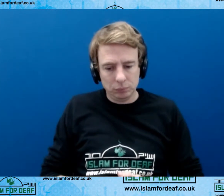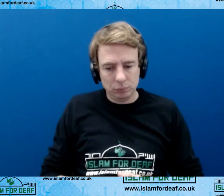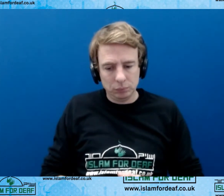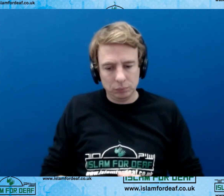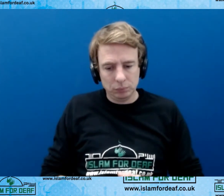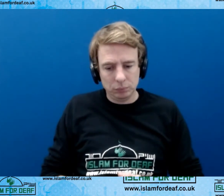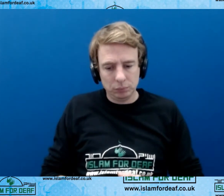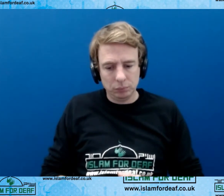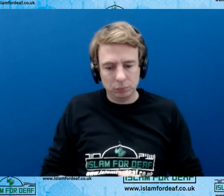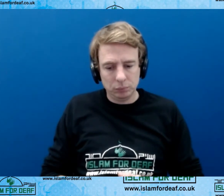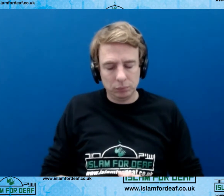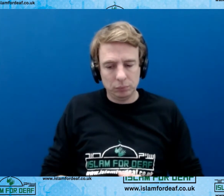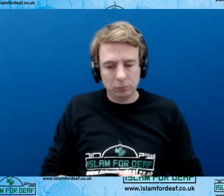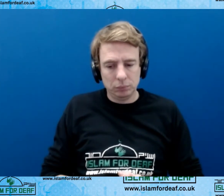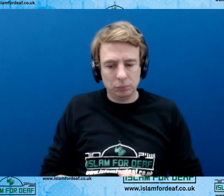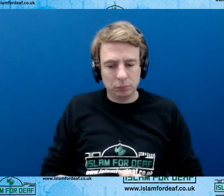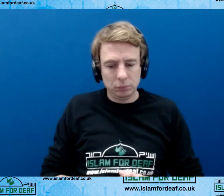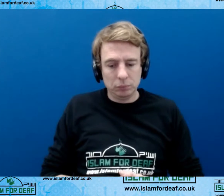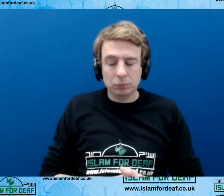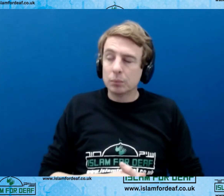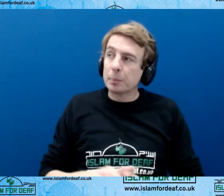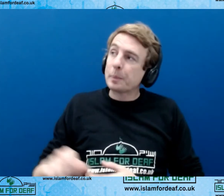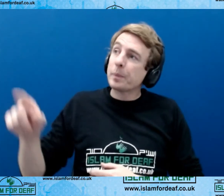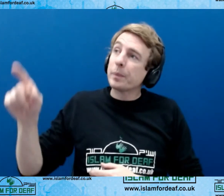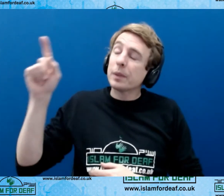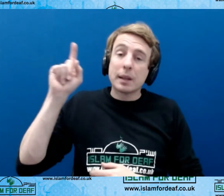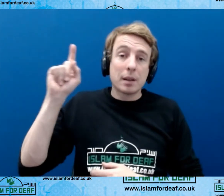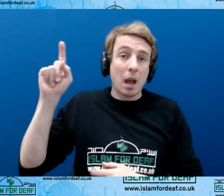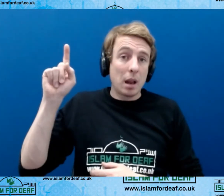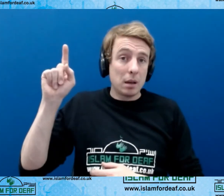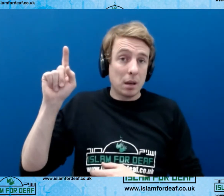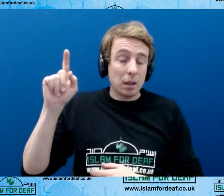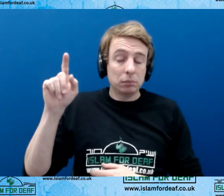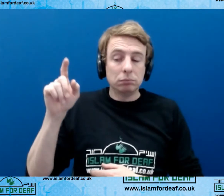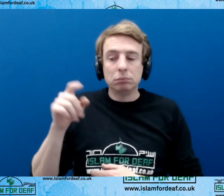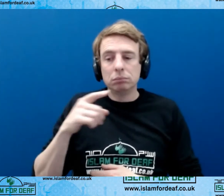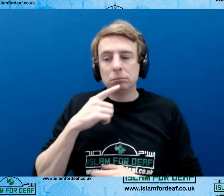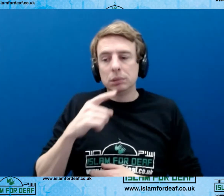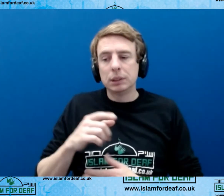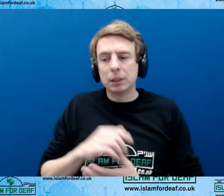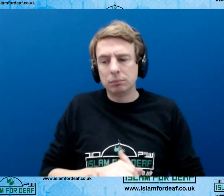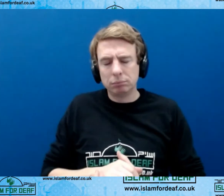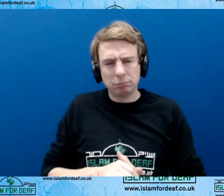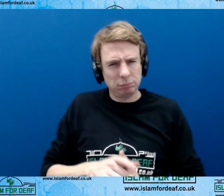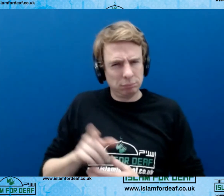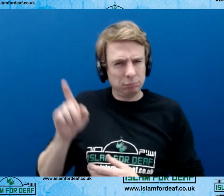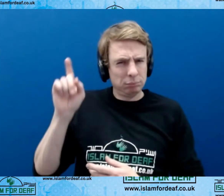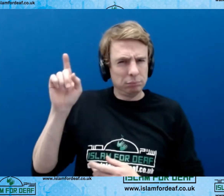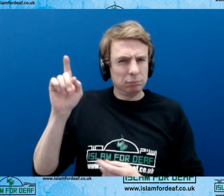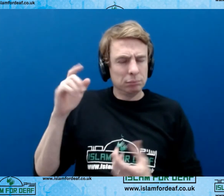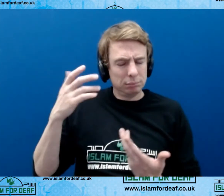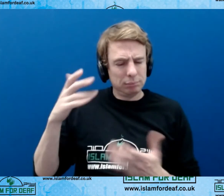the Most High said, did he, meaning Allah, did he not make their plot go astray?